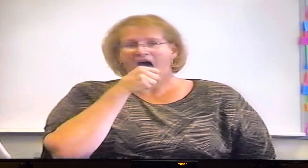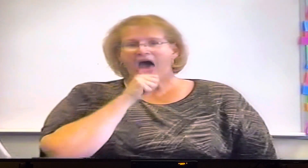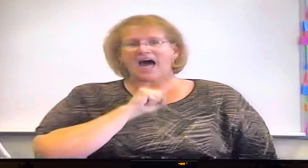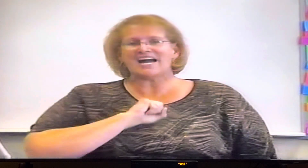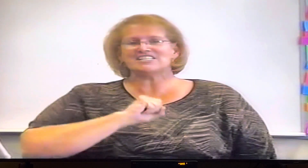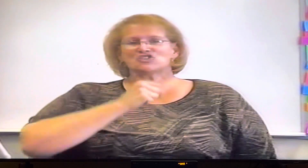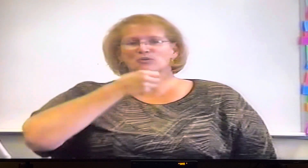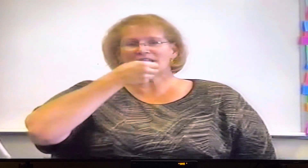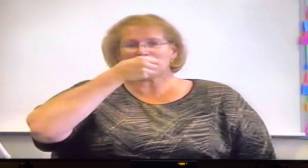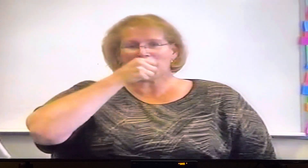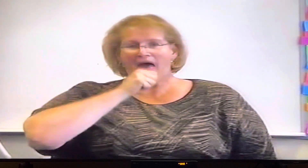Ice cream.